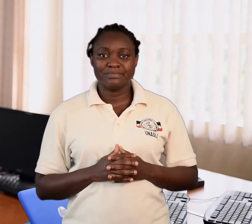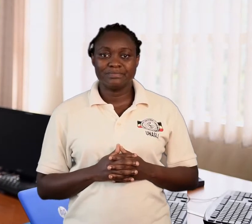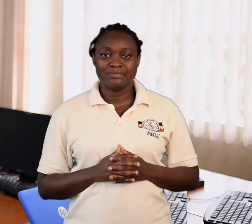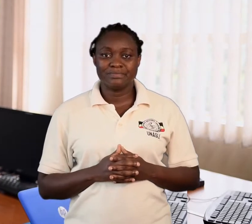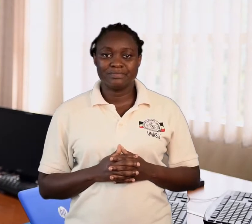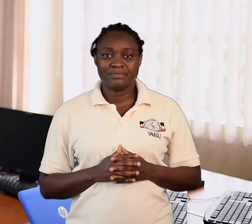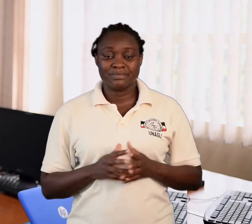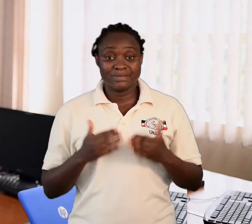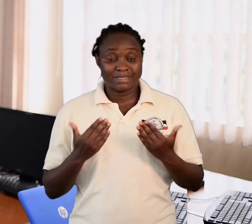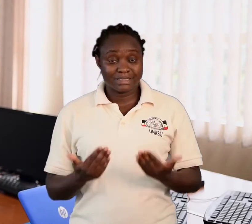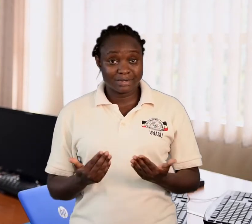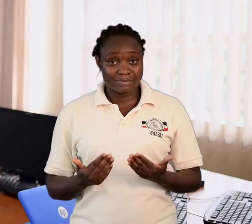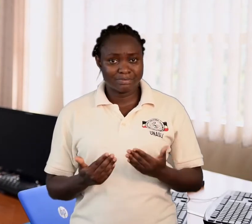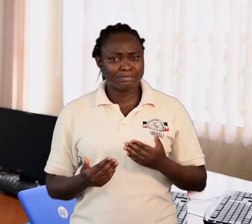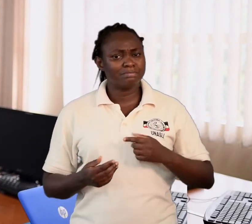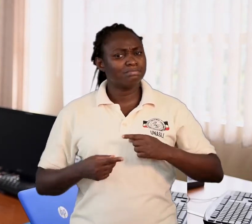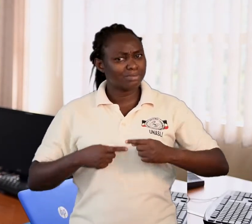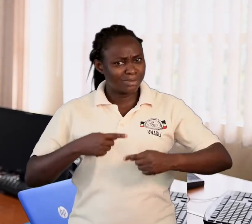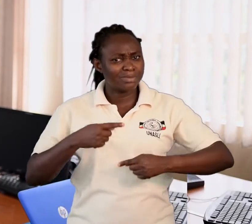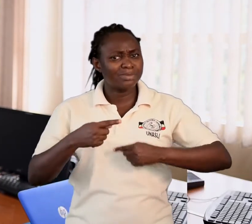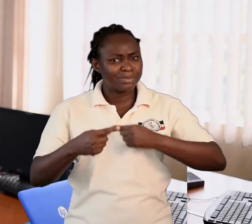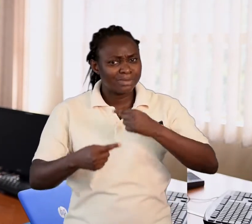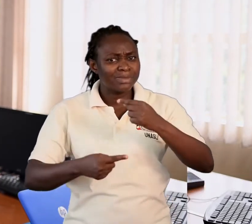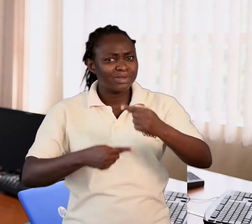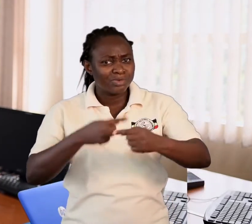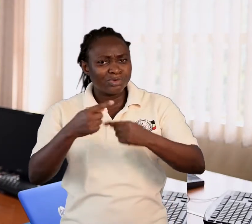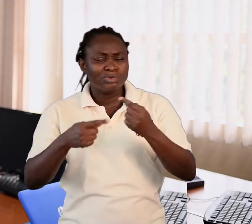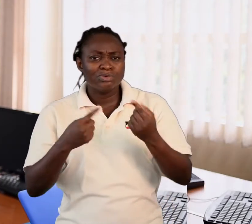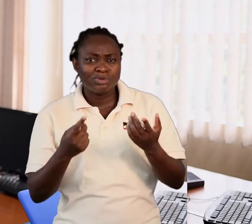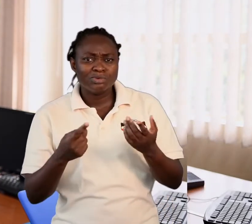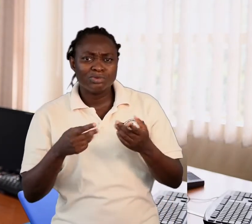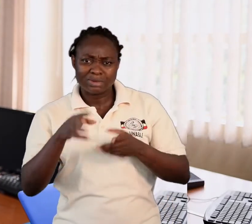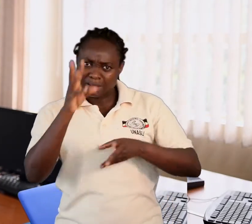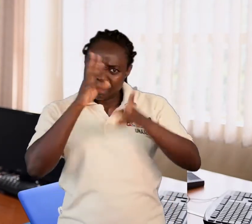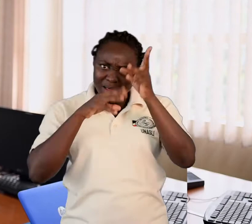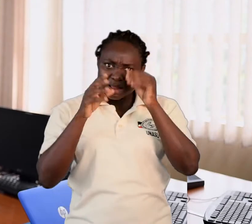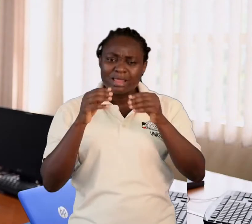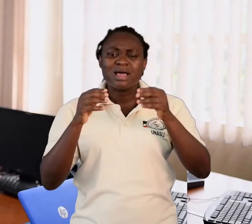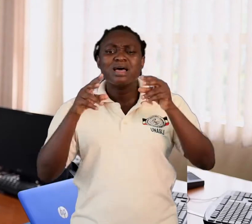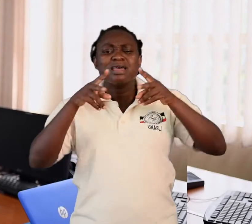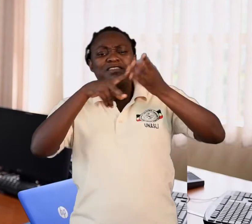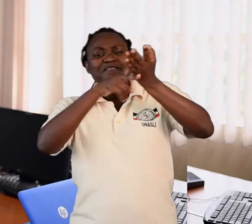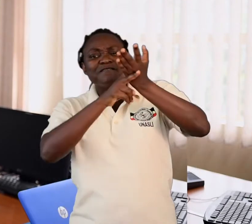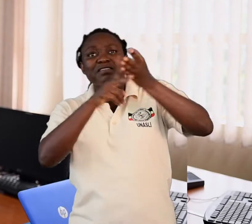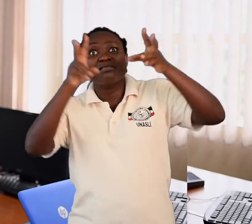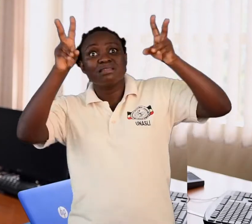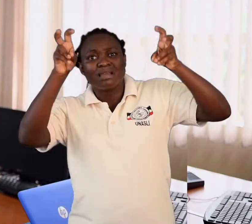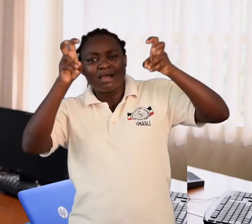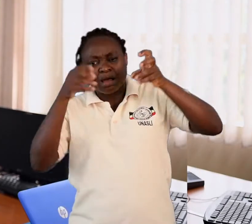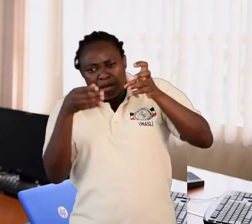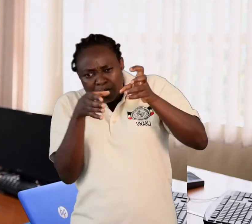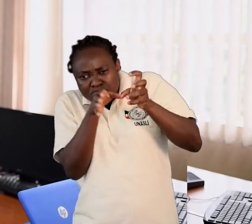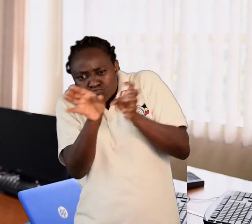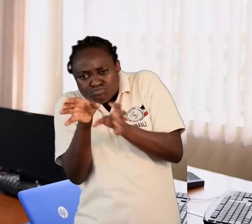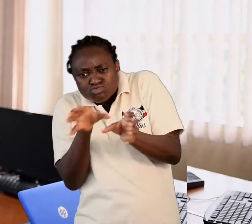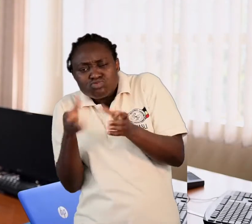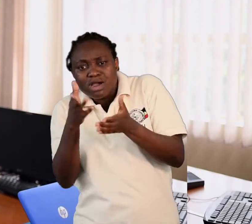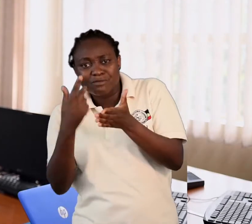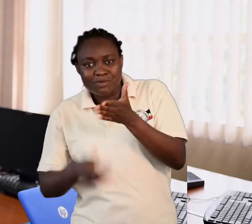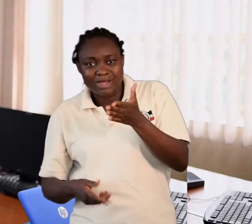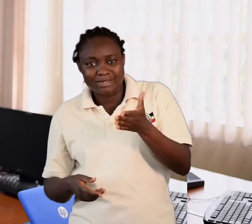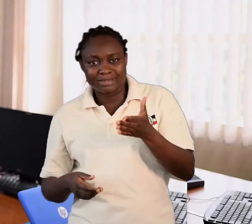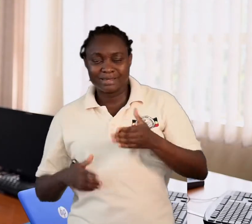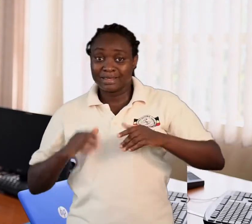We shall continue and then try to look at the branches of physics. Dear learner, do you remember what